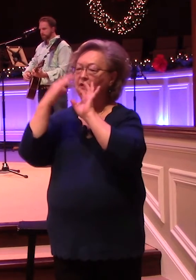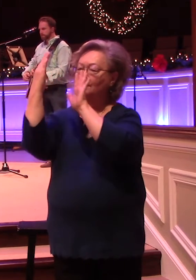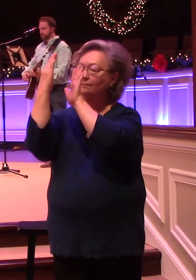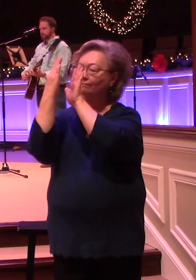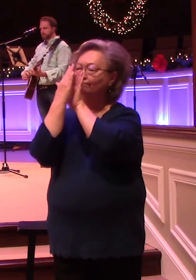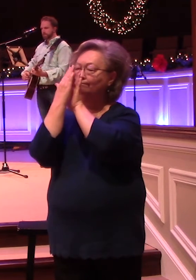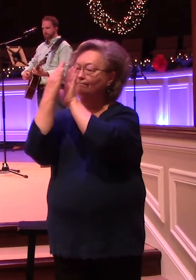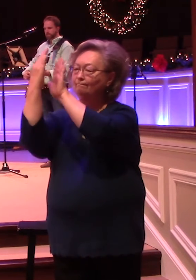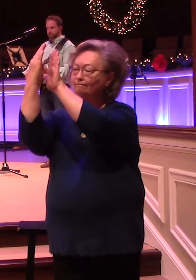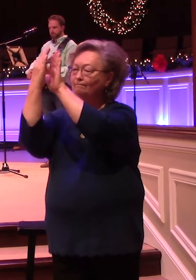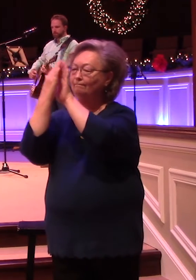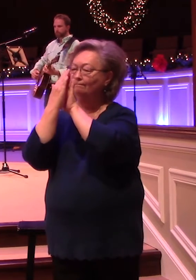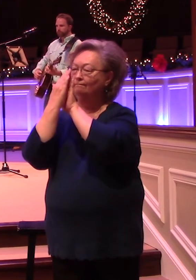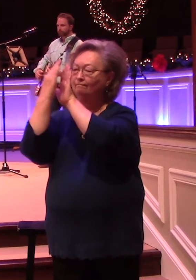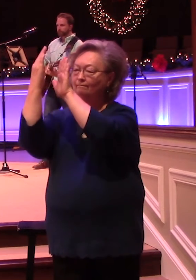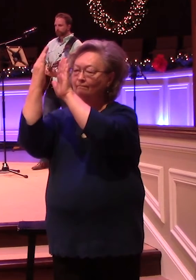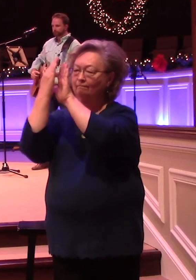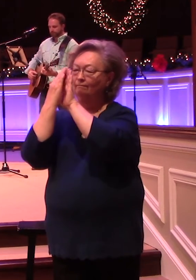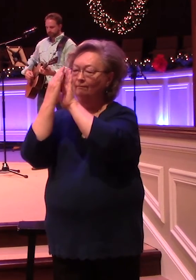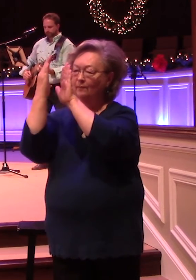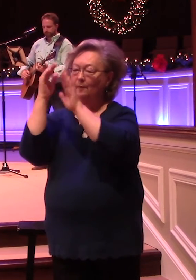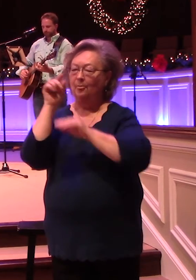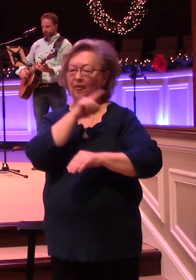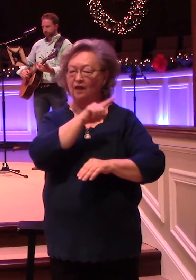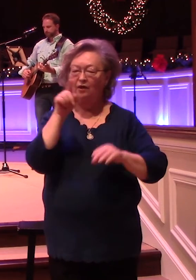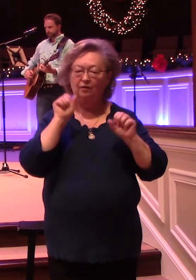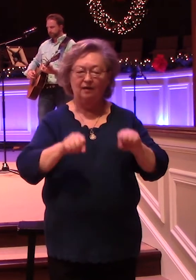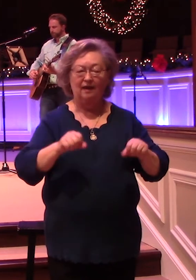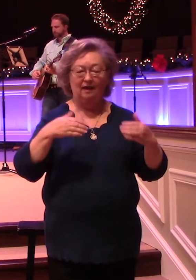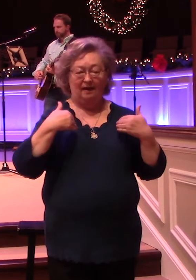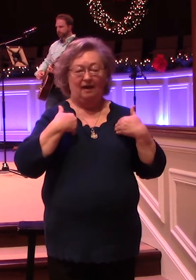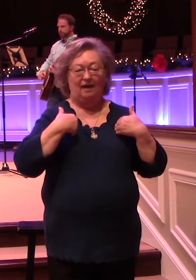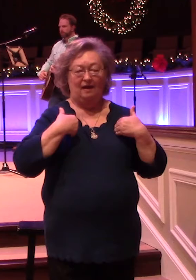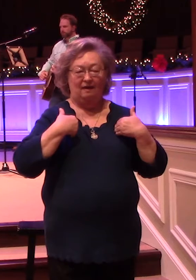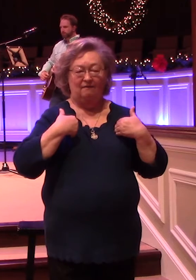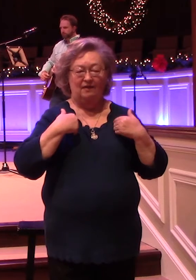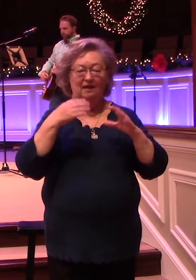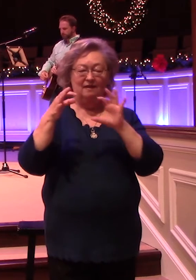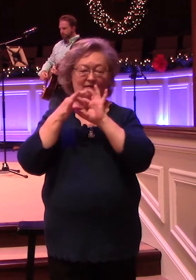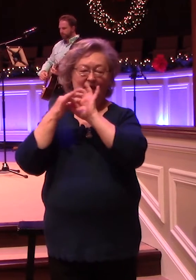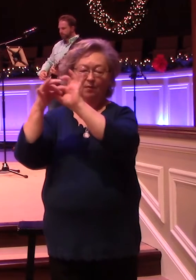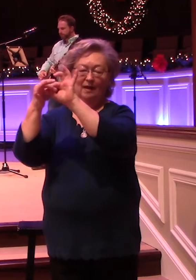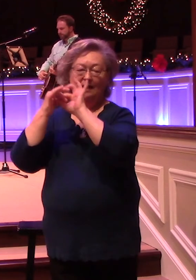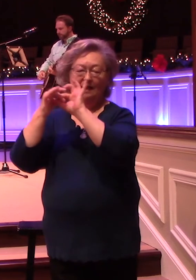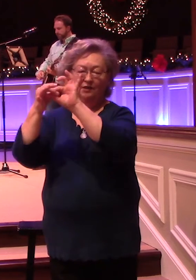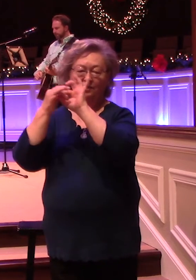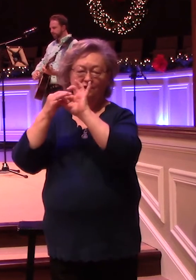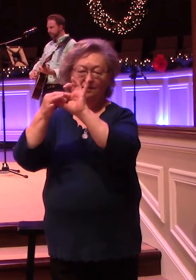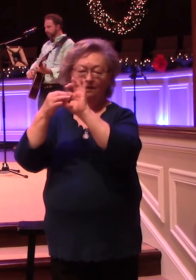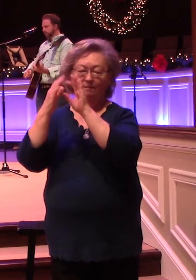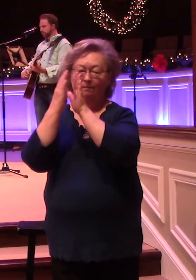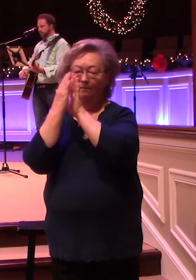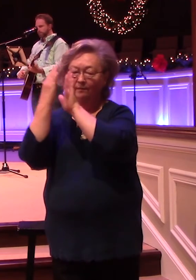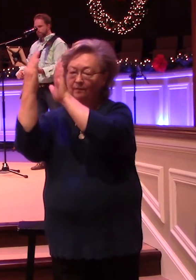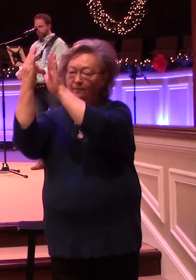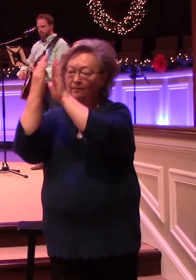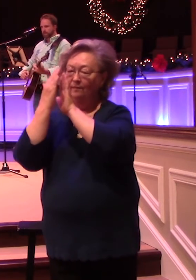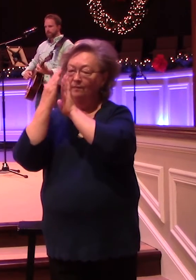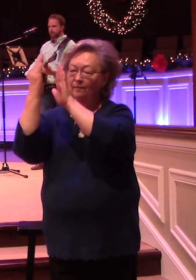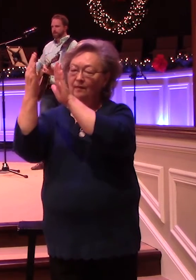today. I understand if you hear about giving and don't have any interest in it. I didn't either until Jesus came